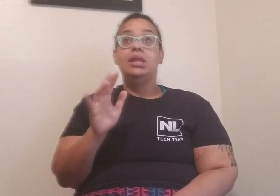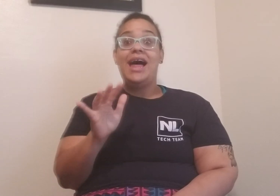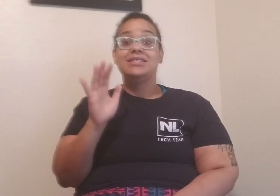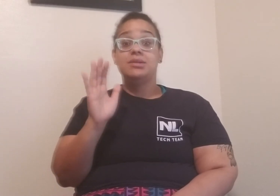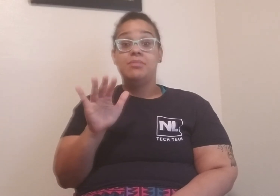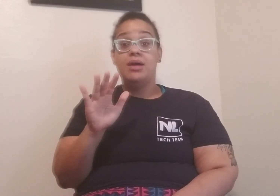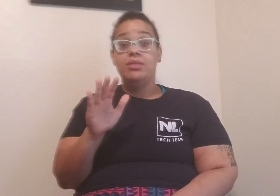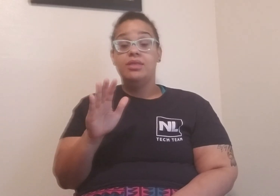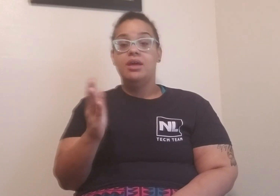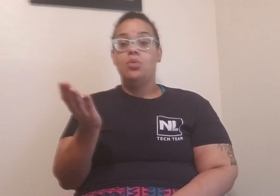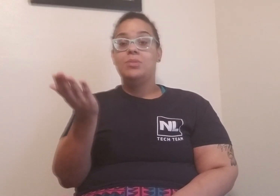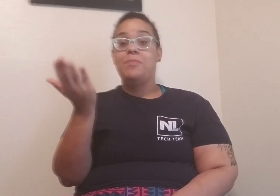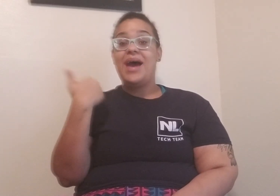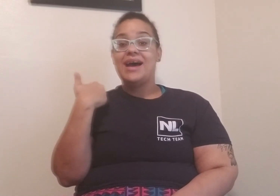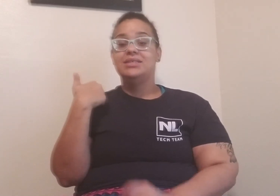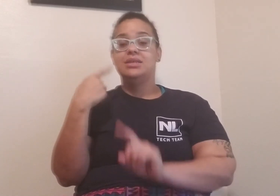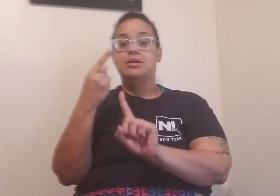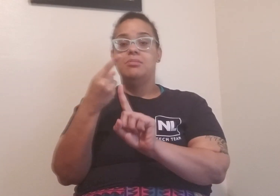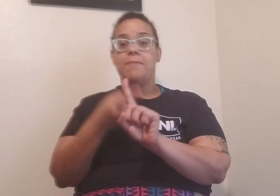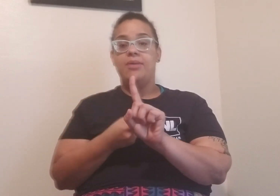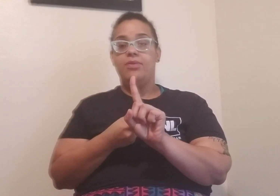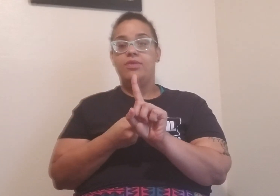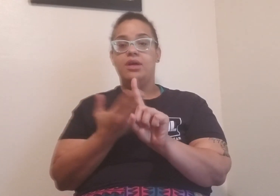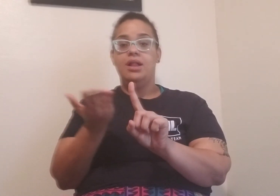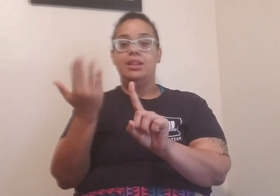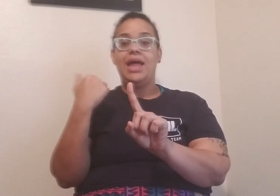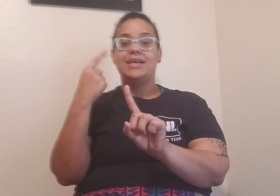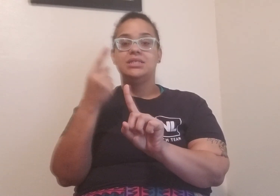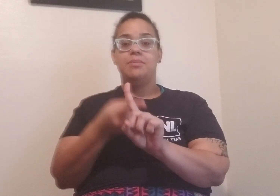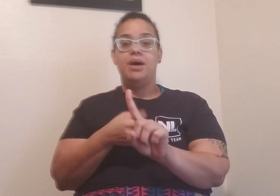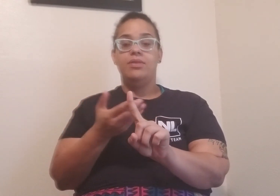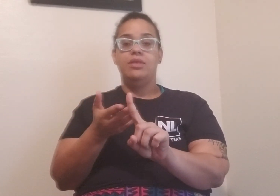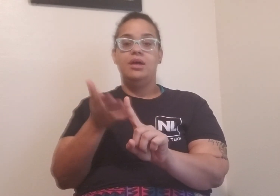last month with past month. Last month,